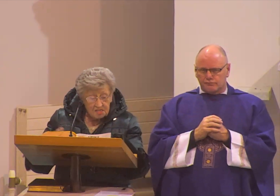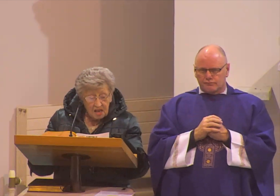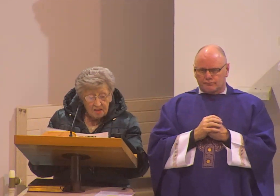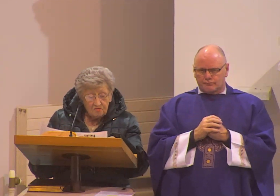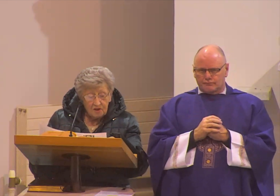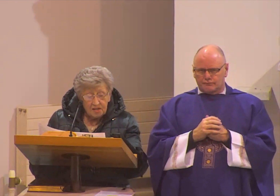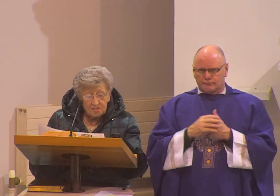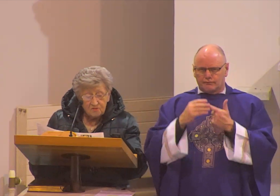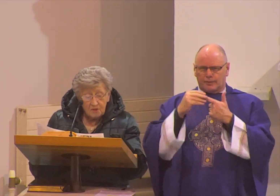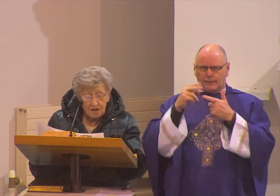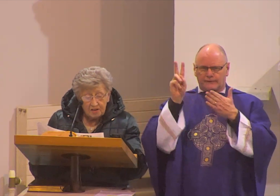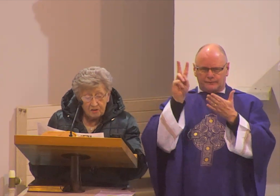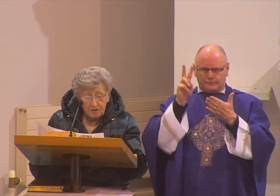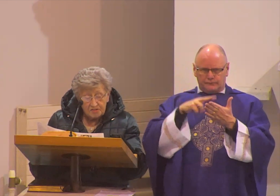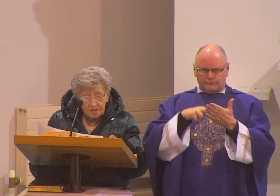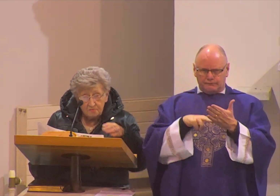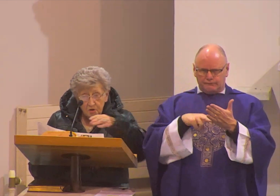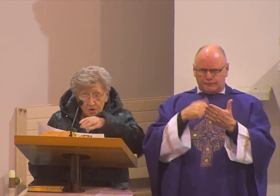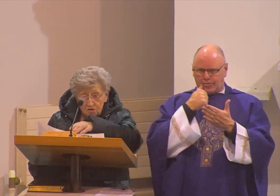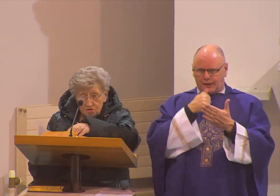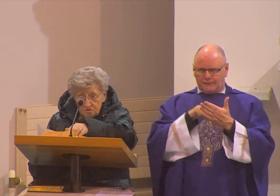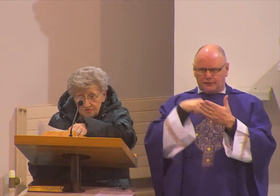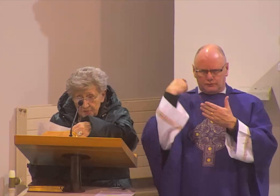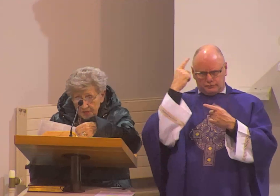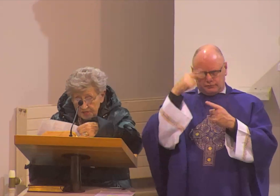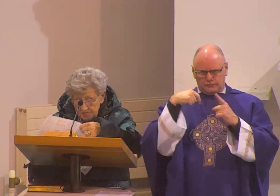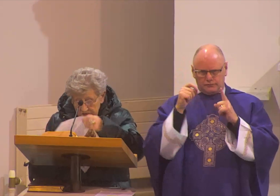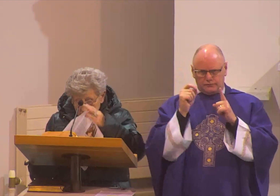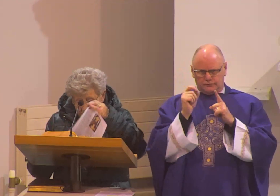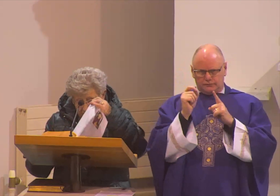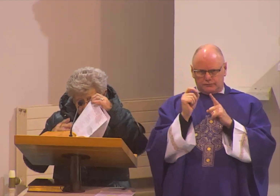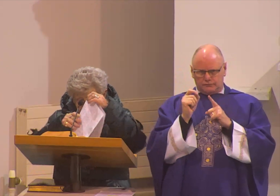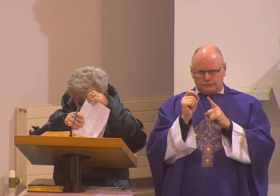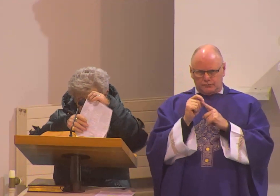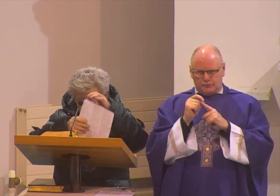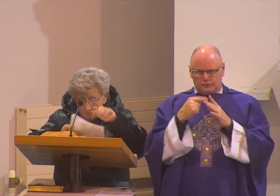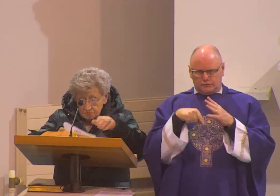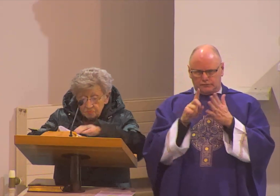The second readings from the letter of St. Paul to the Philippines.